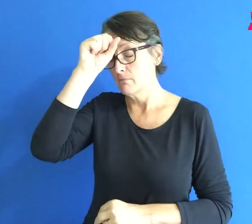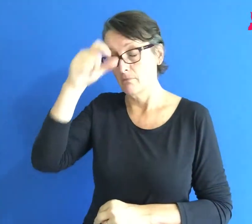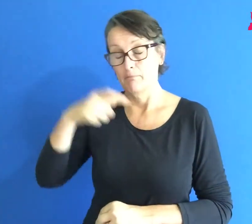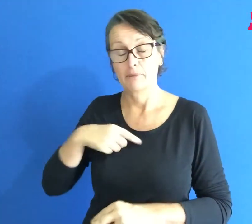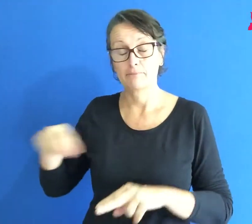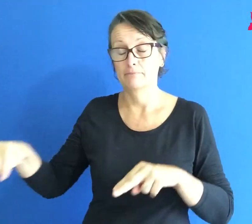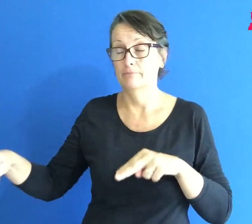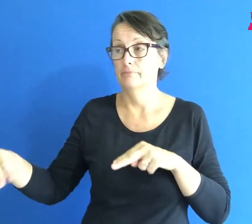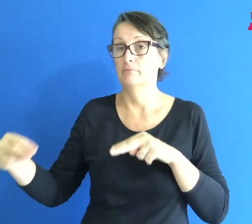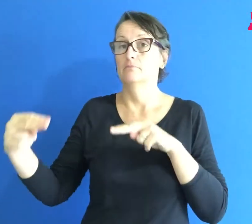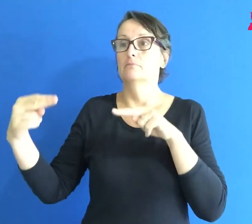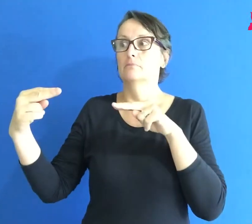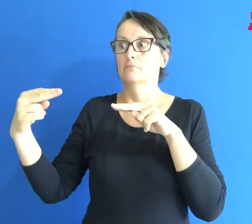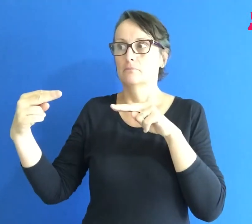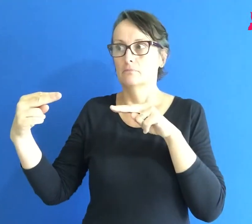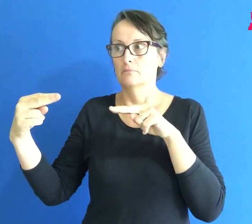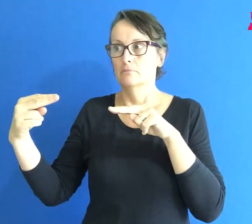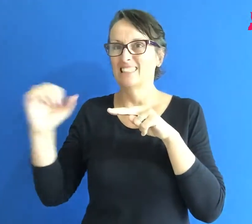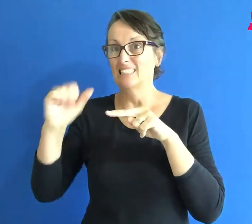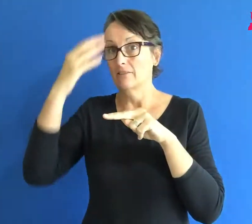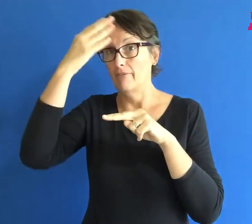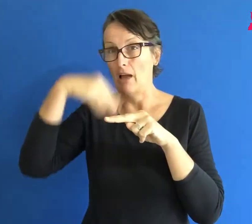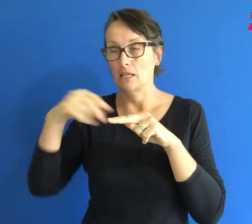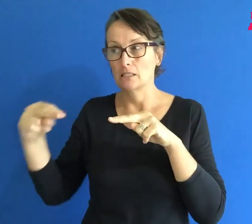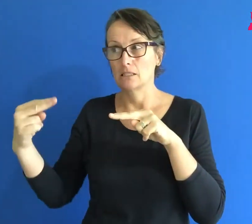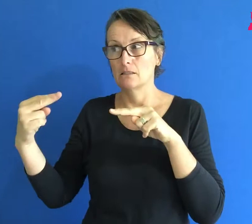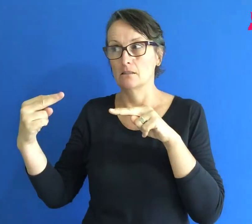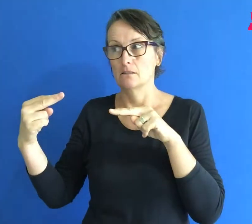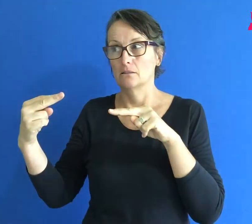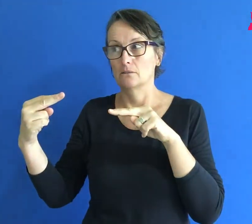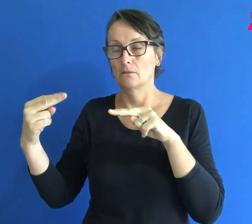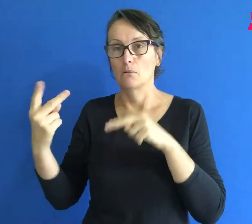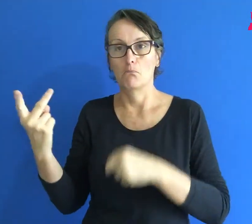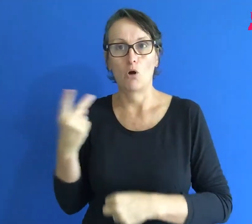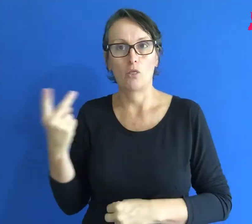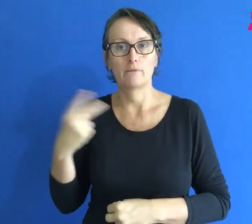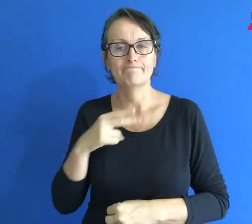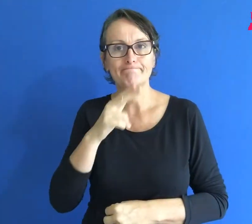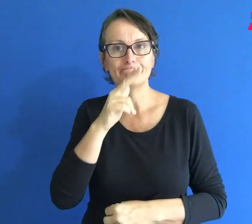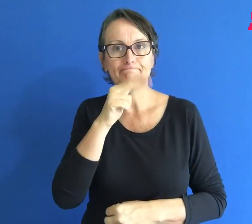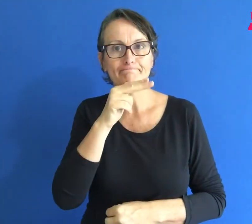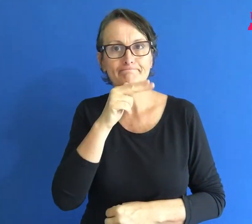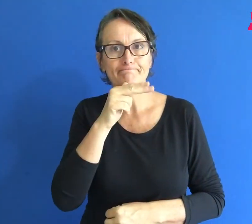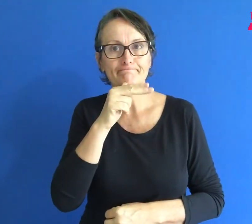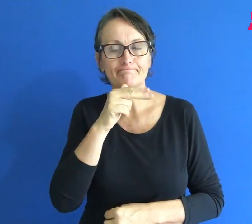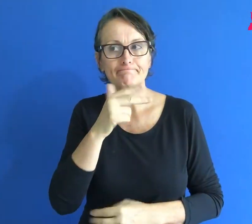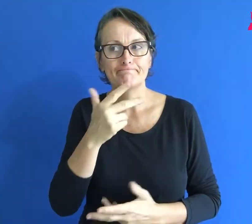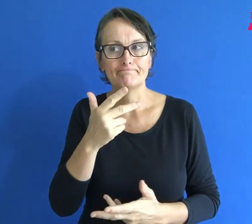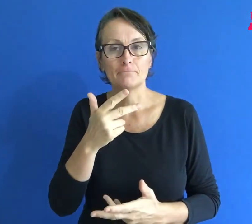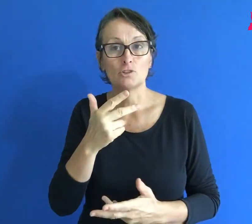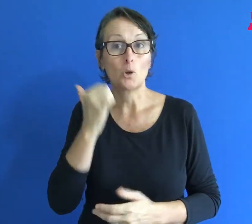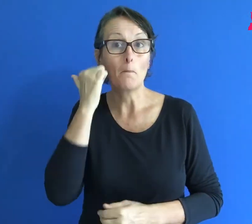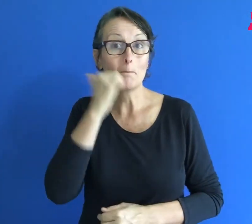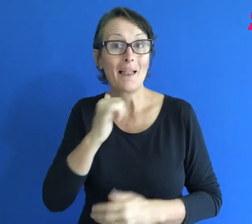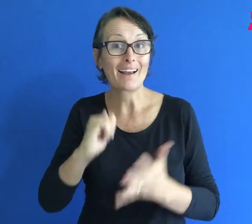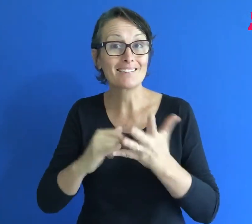map and, you know, the look on his face. Yeah, things you remember. So for me, Black Saturday, I think the first feeling of